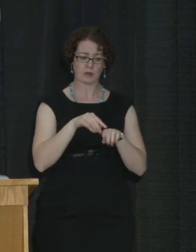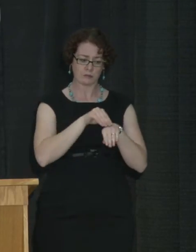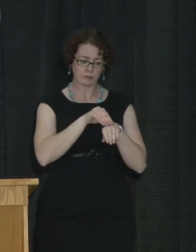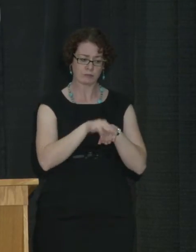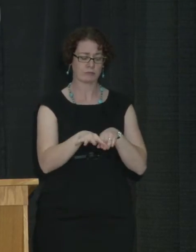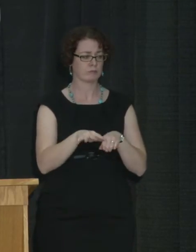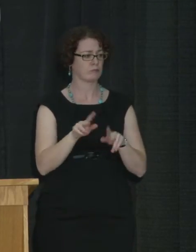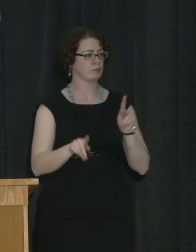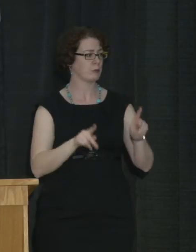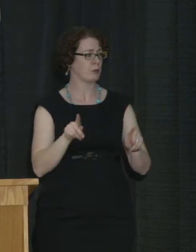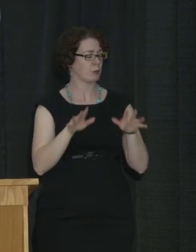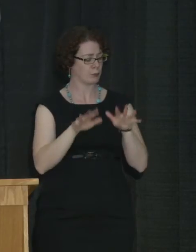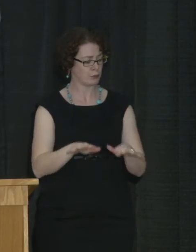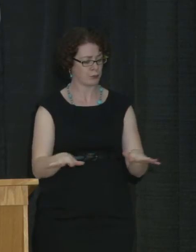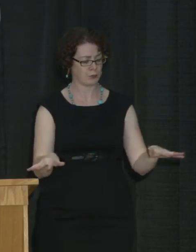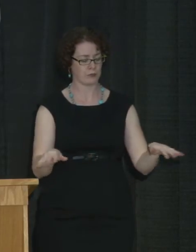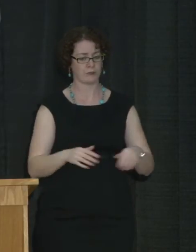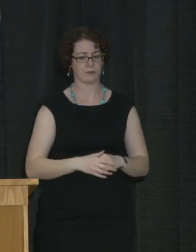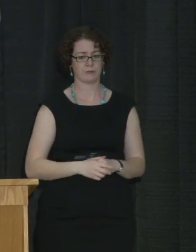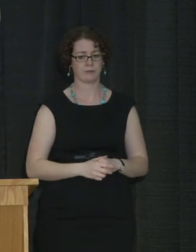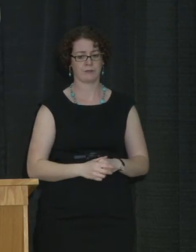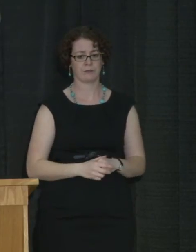for positive change.